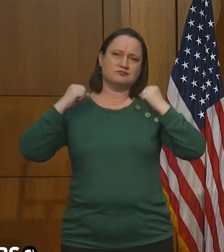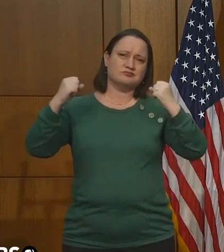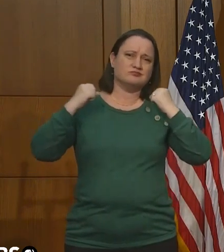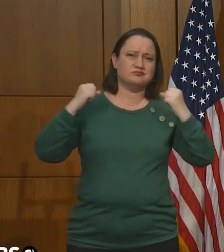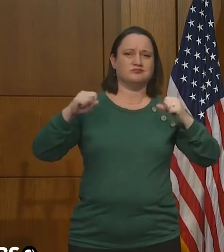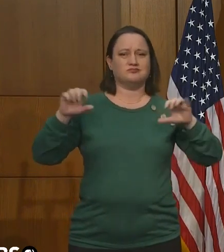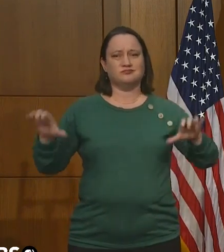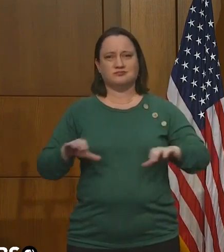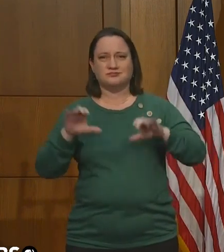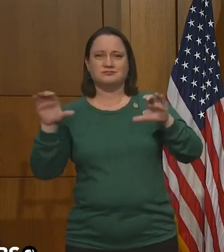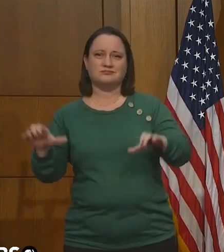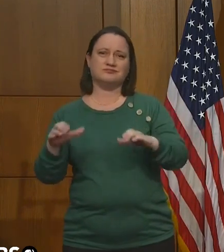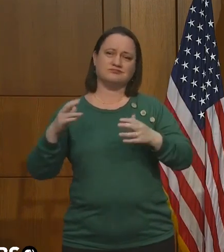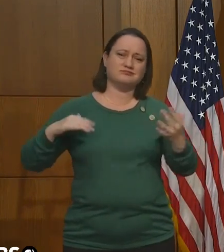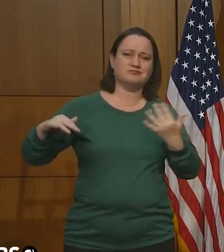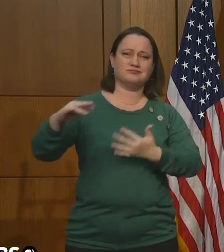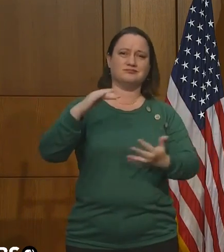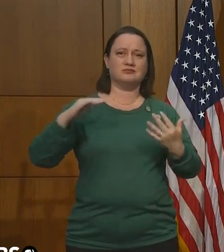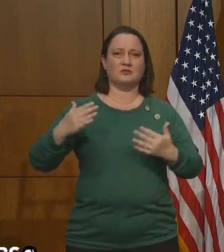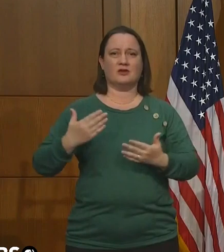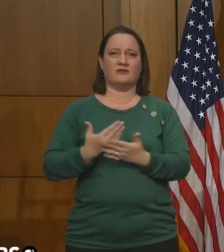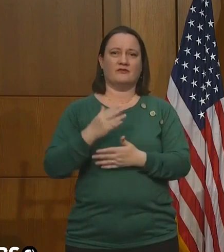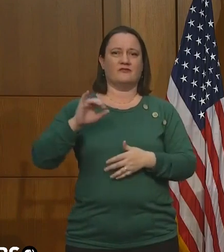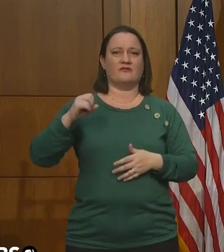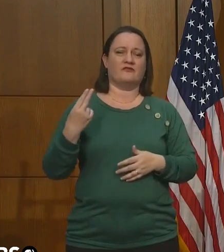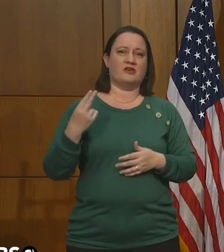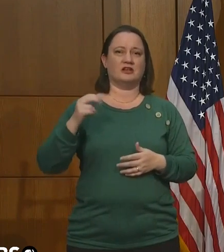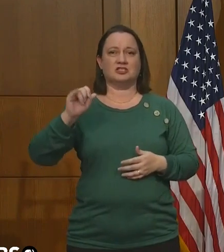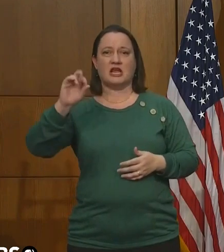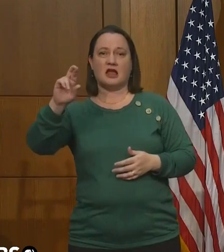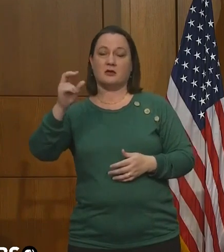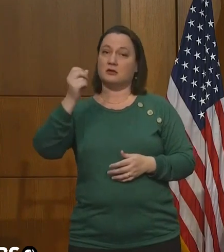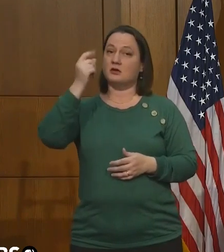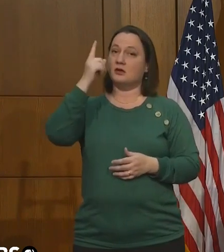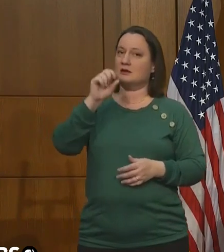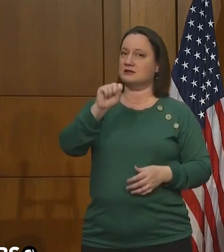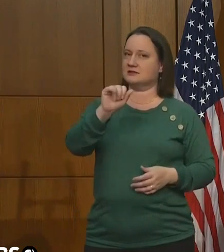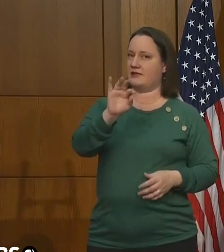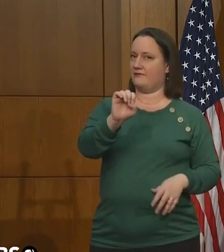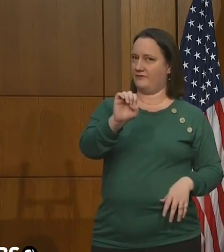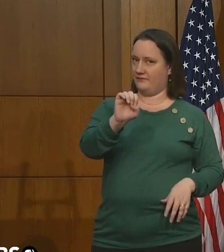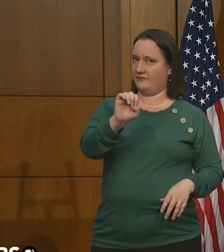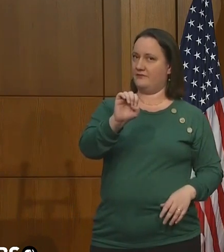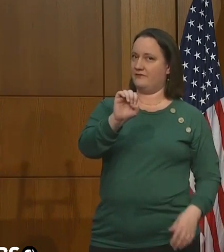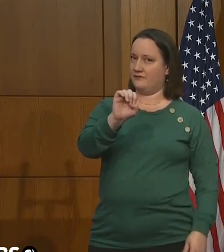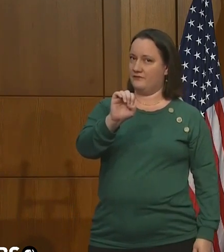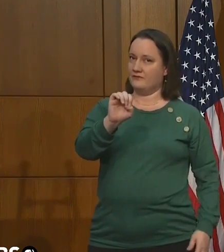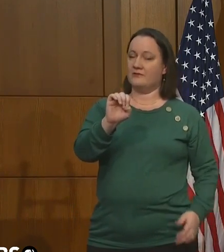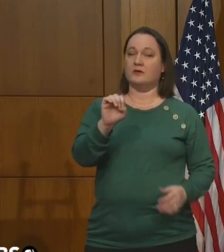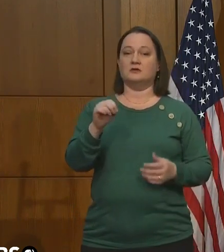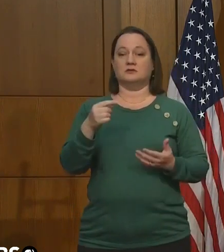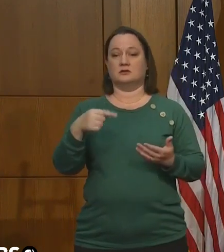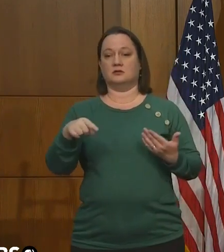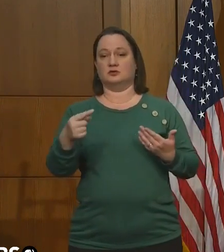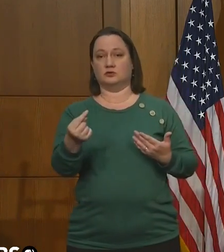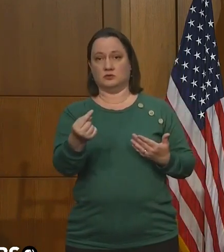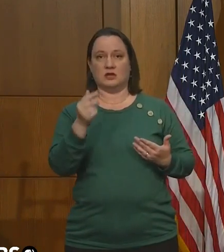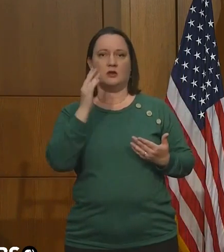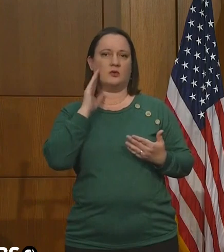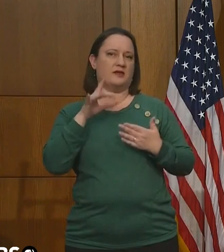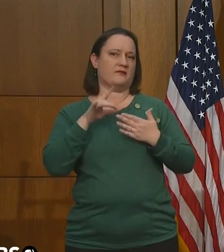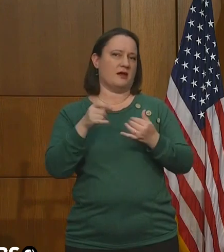be active and get some fresh air, but want to make sure they do it safely. And so we'll have some guidelines to